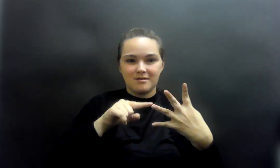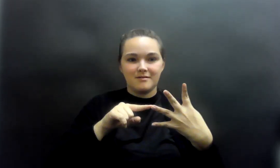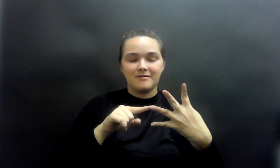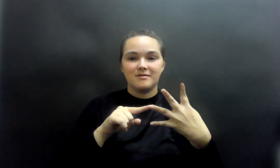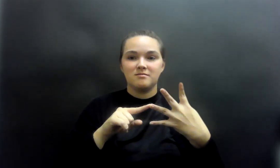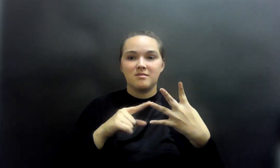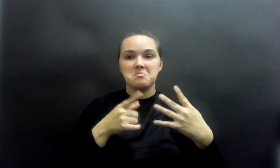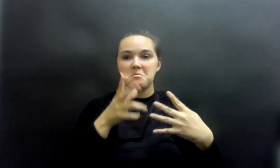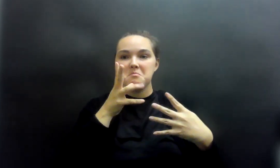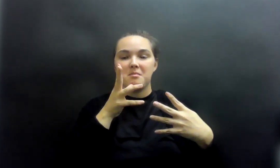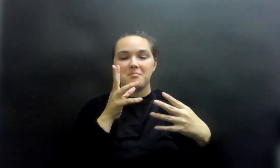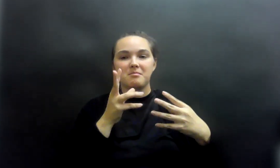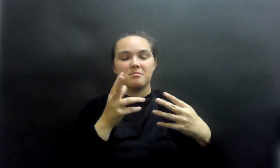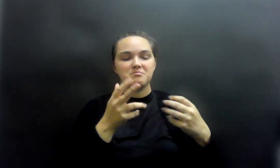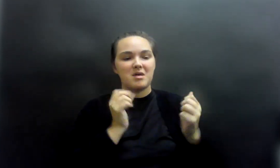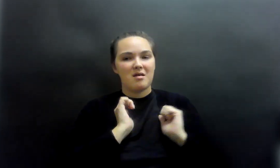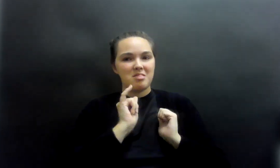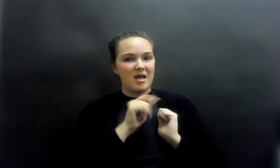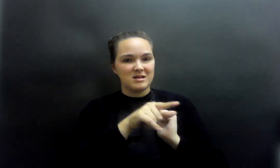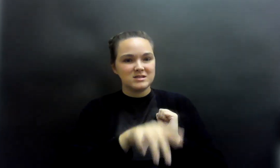adult, D. growing up too fast.